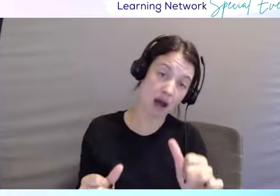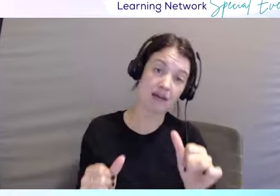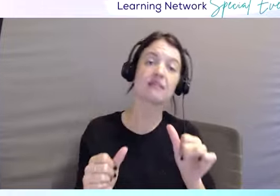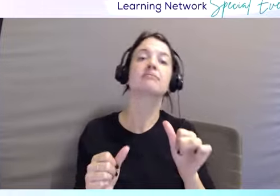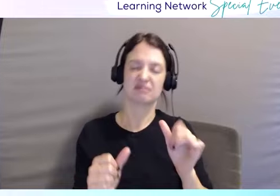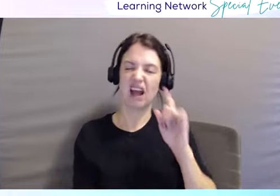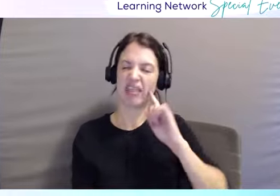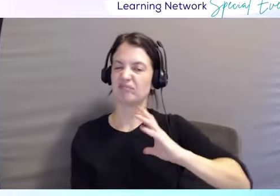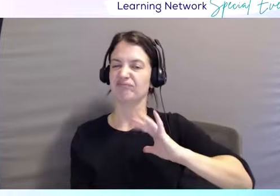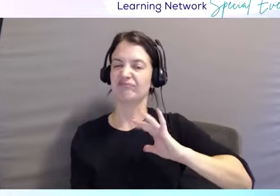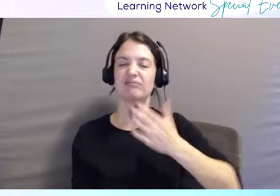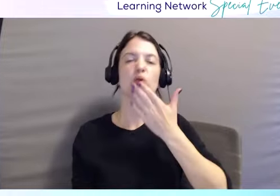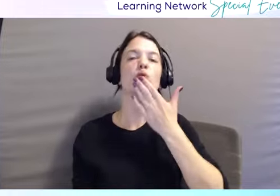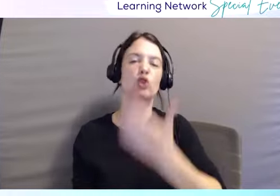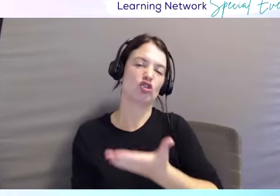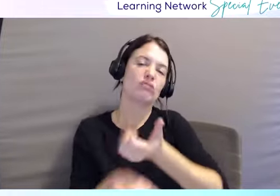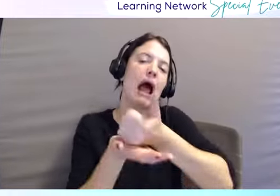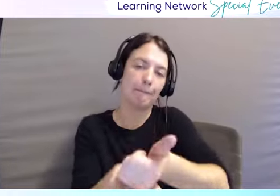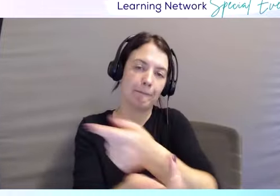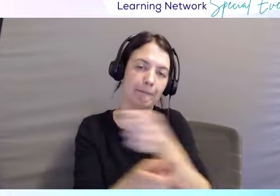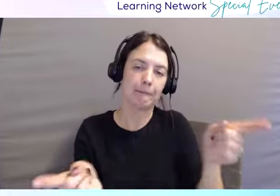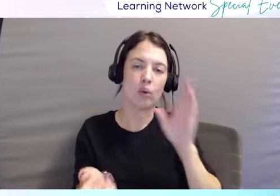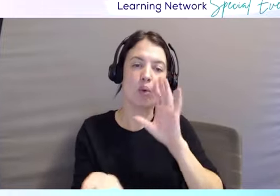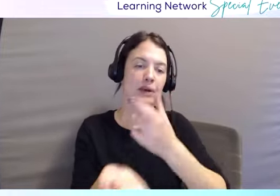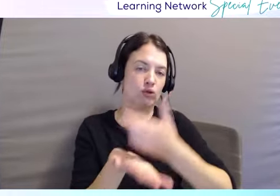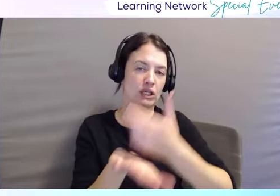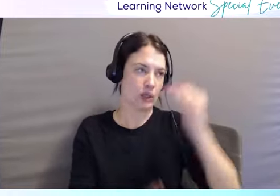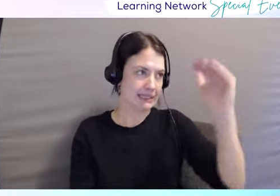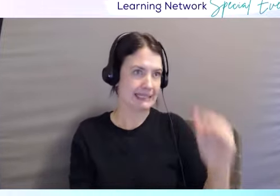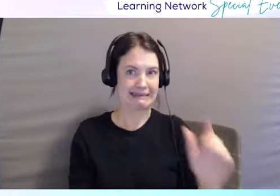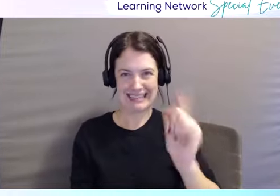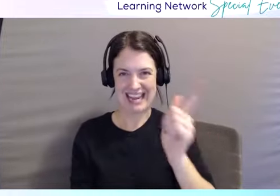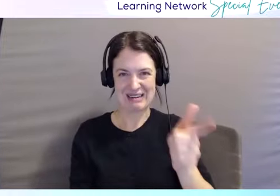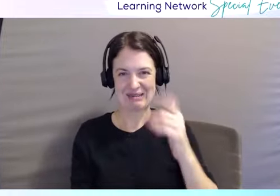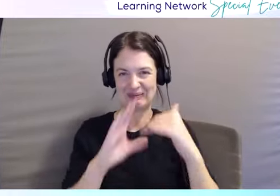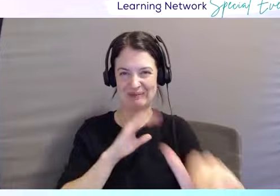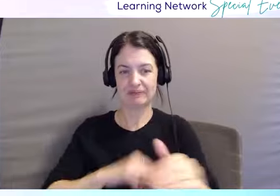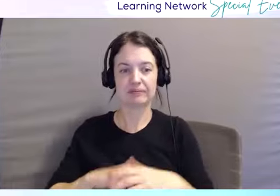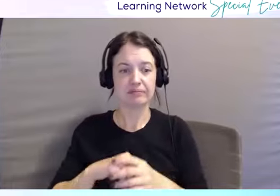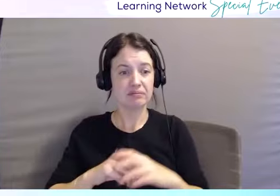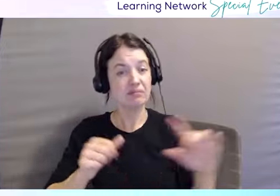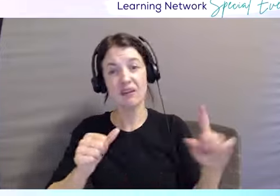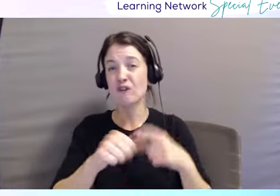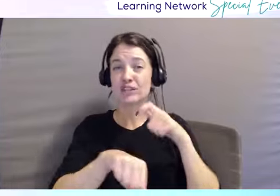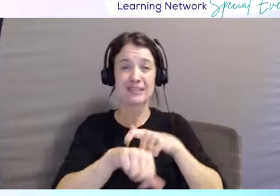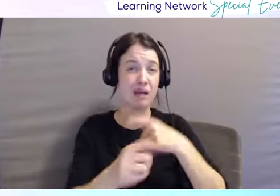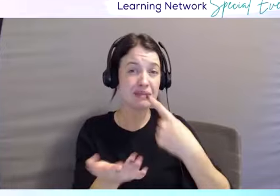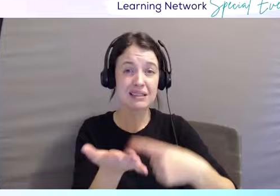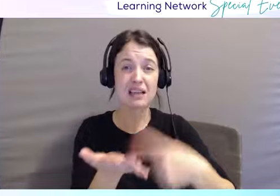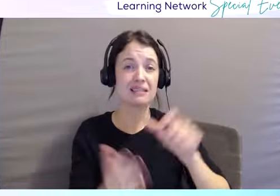resource list. As I said, this is not the first time we've talked about this issue. We've been talking about